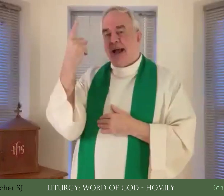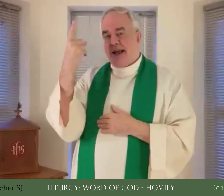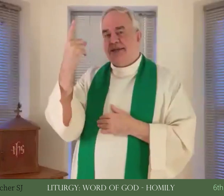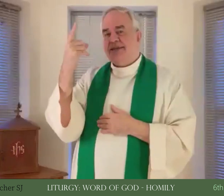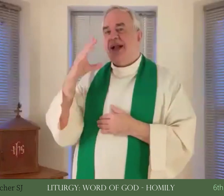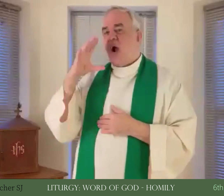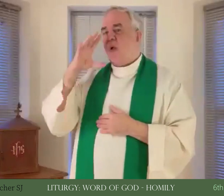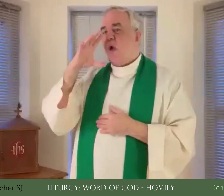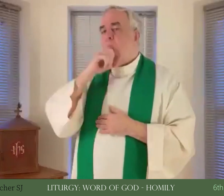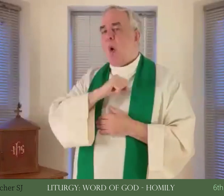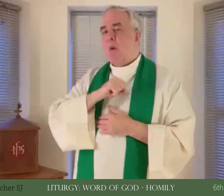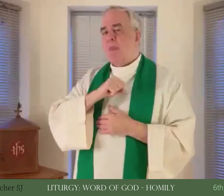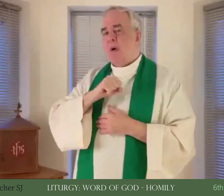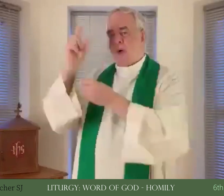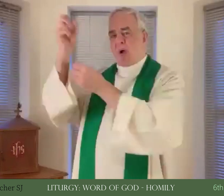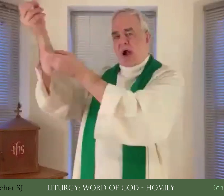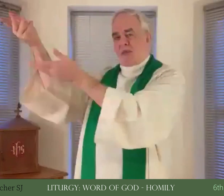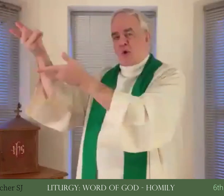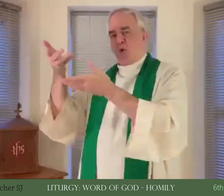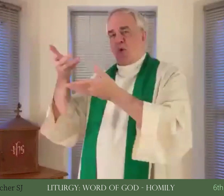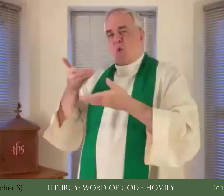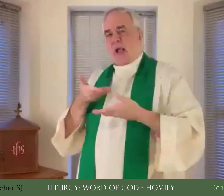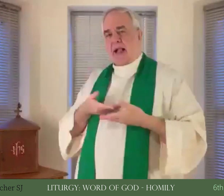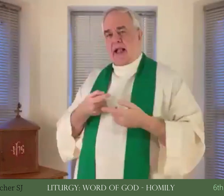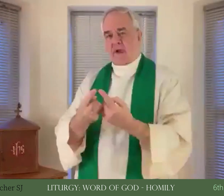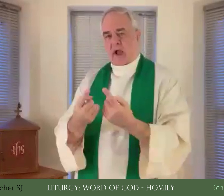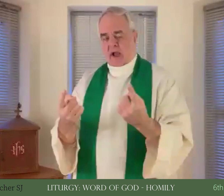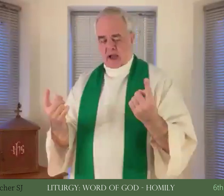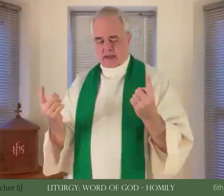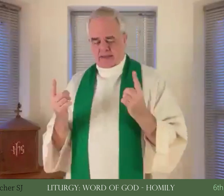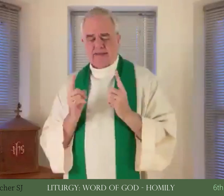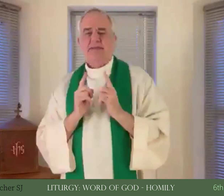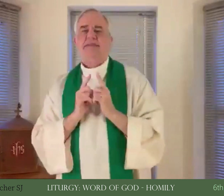understand the hope that you gave us.